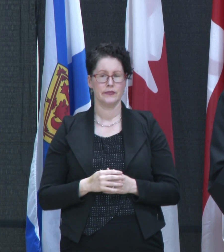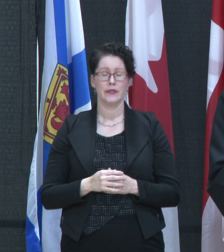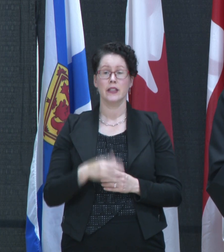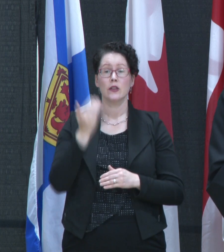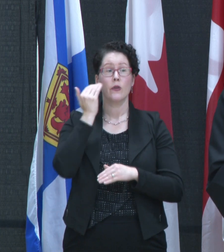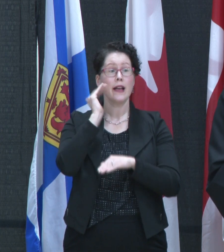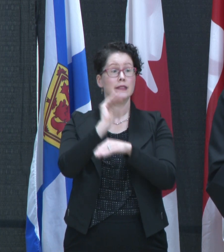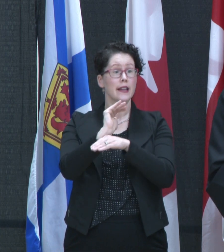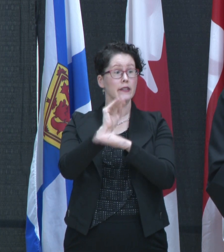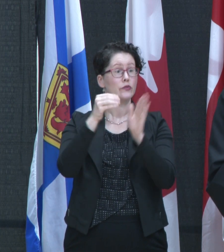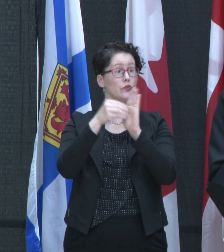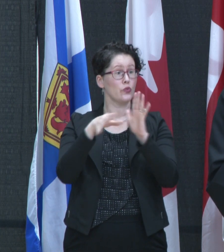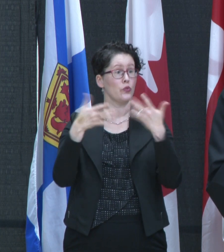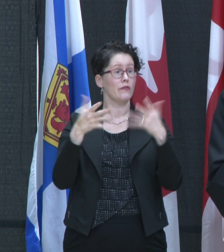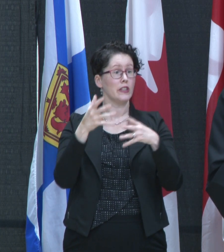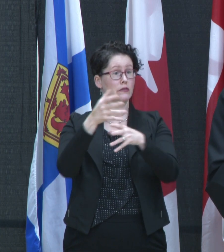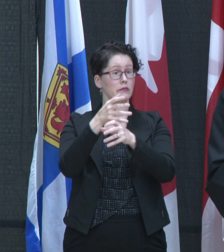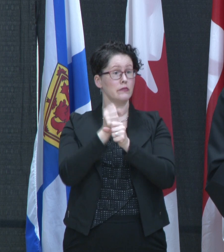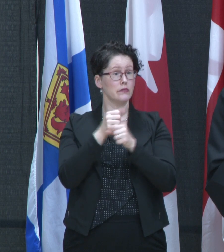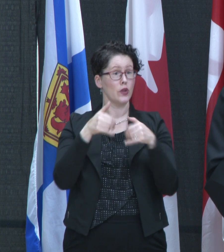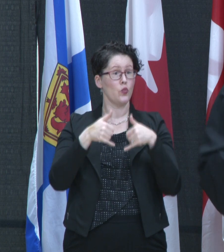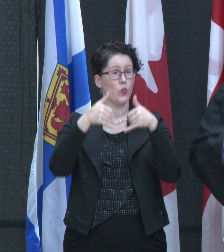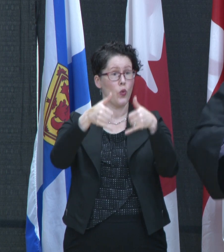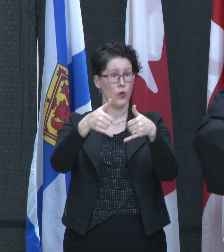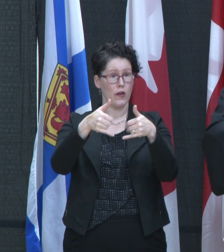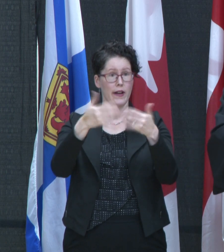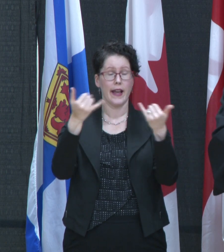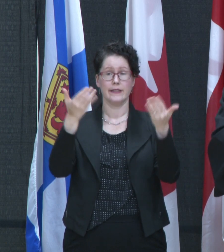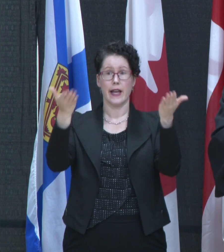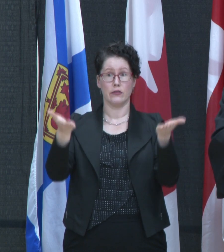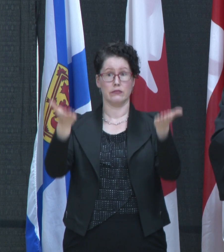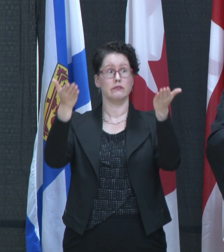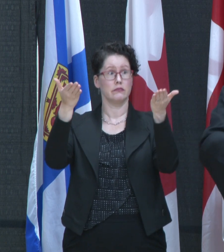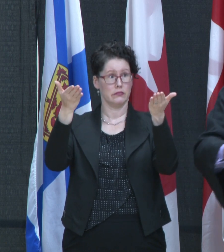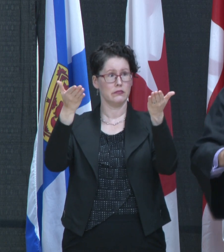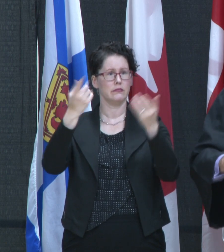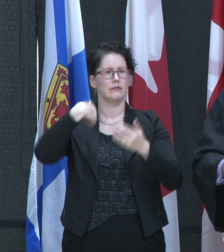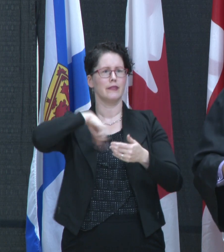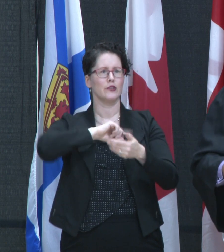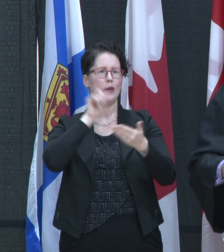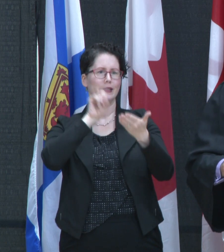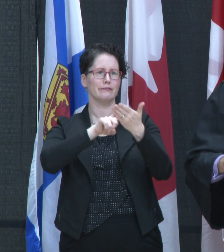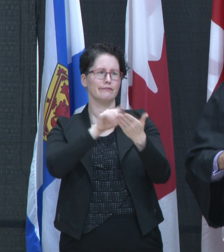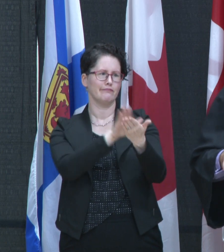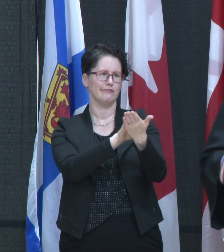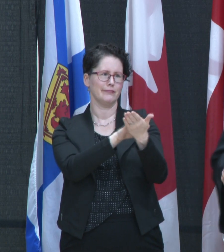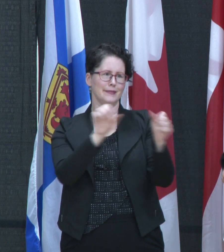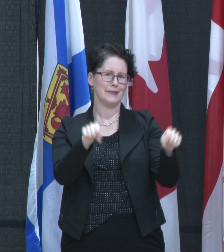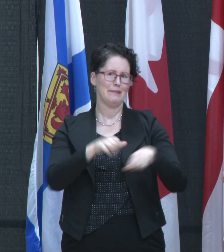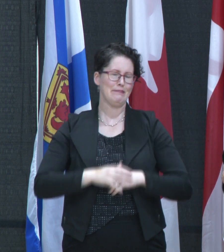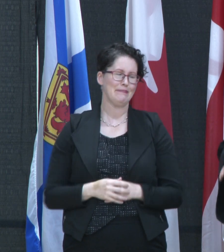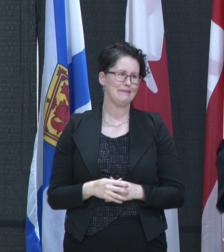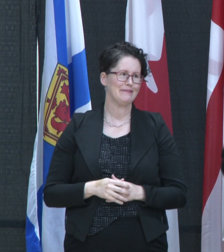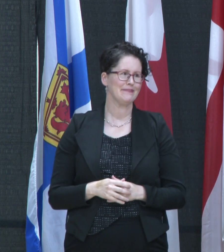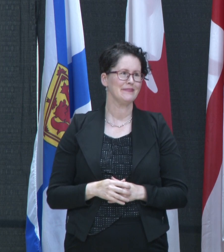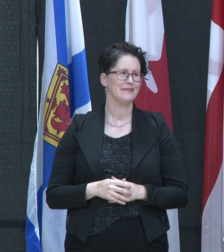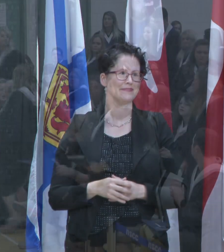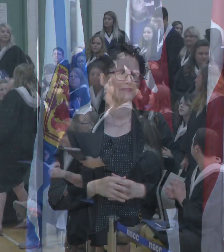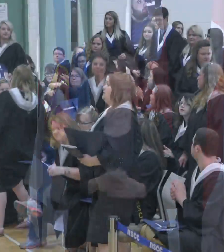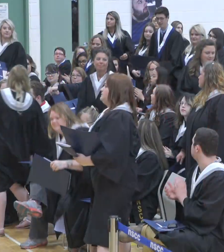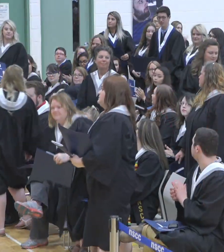who received an award last night to stand so that the people here may acknowledge your achievements.